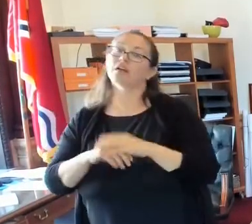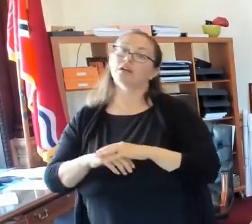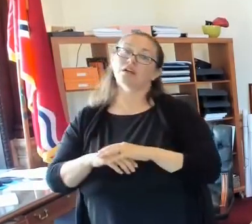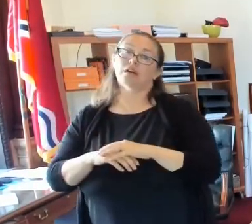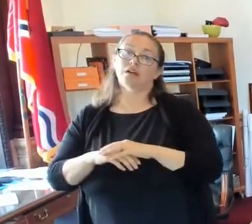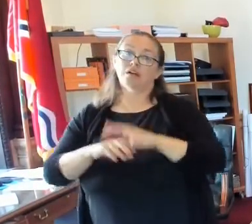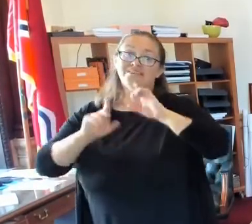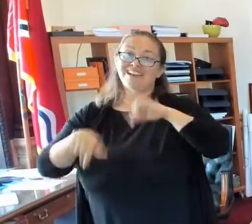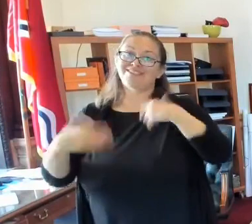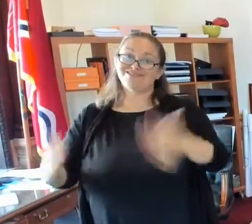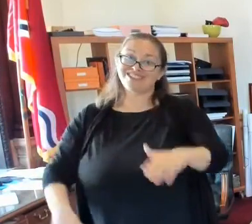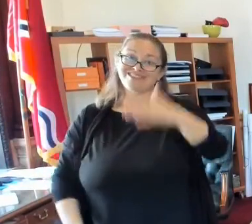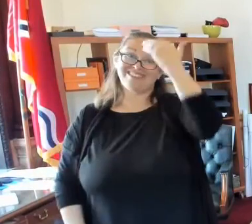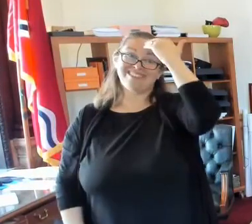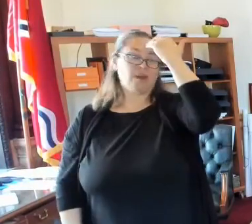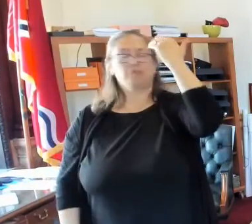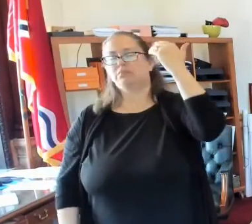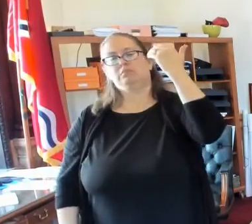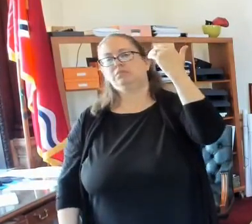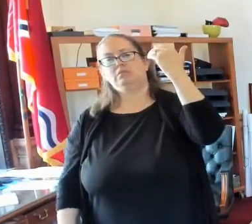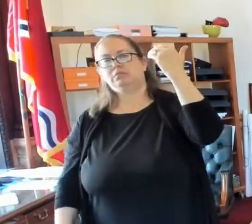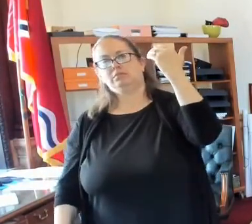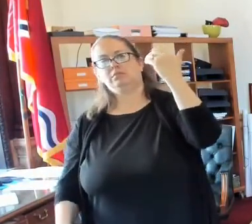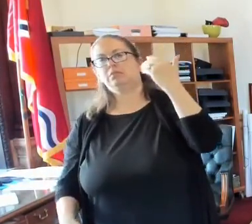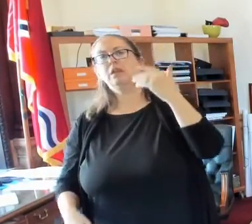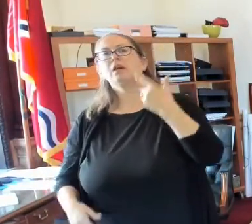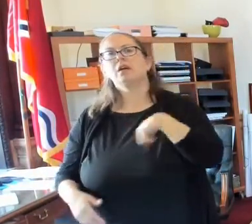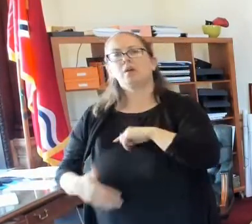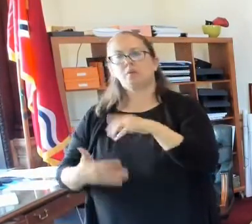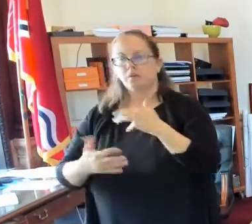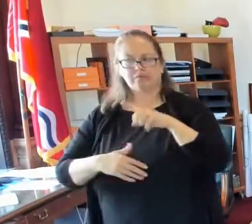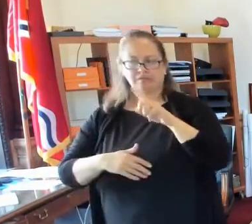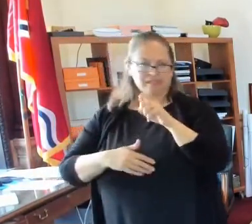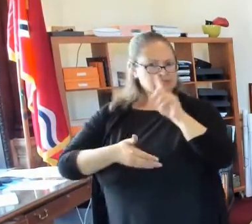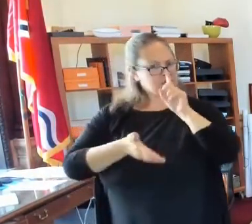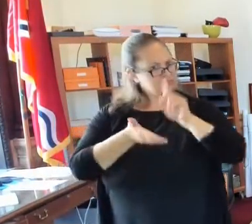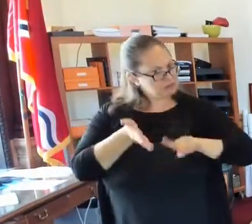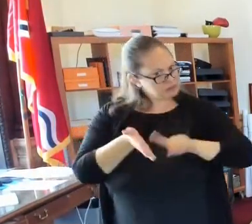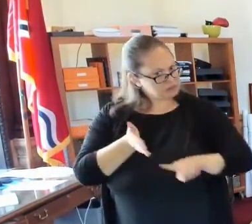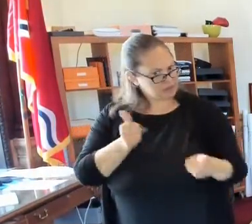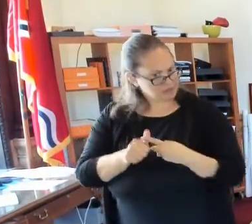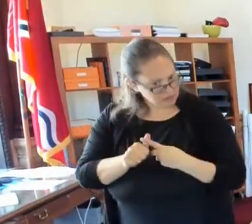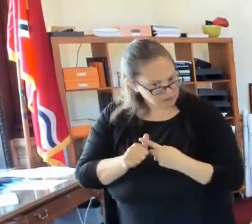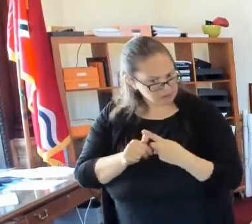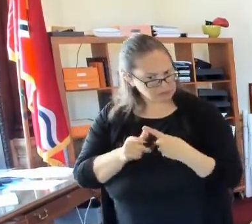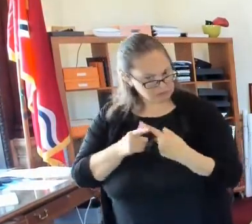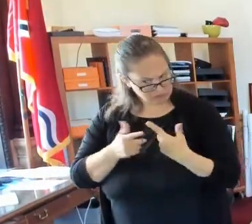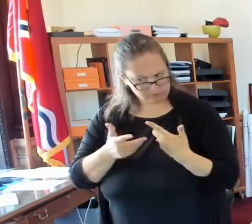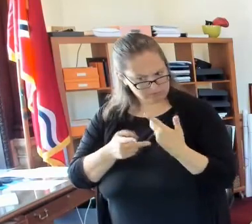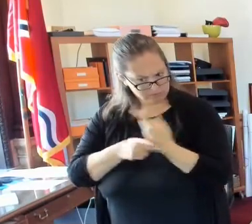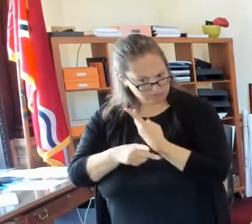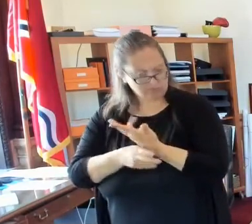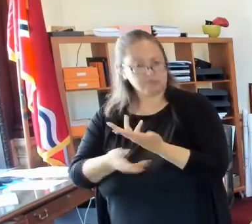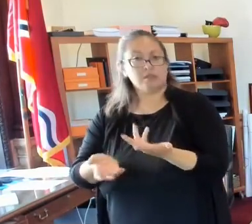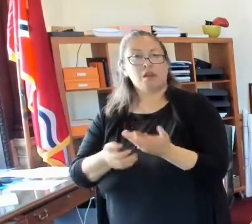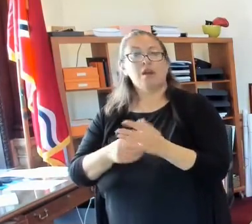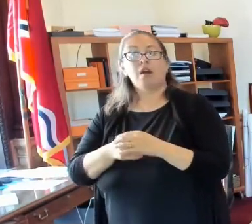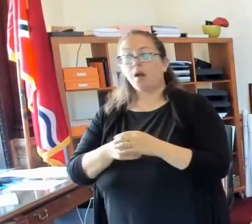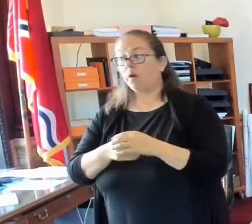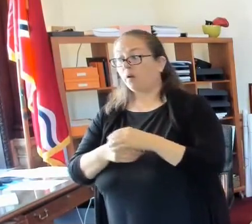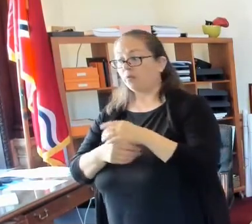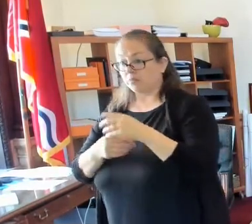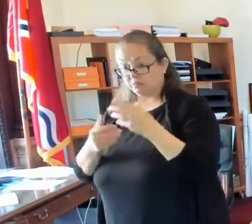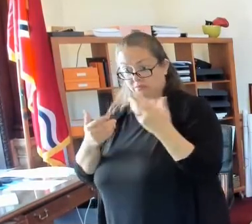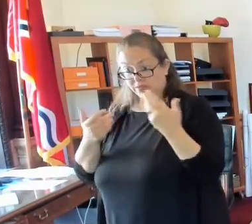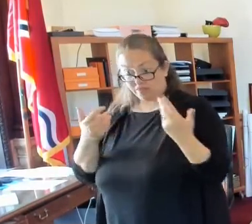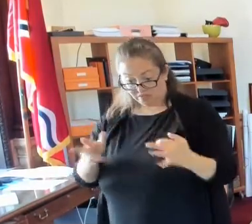answers to that yet. That's the reason for this study, but we expect to have, you know, we'll award the contract, and it'll